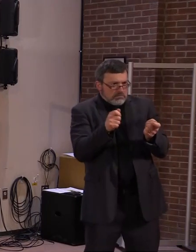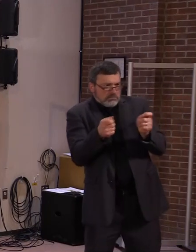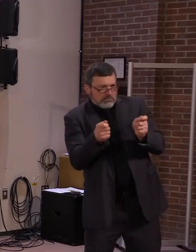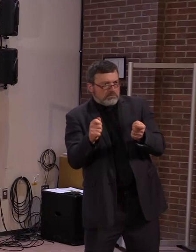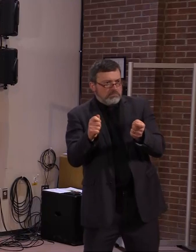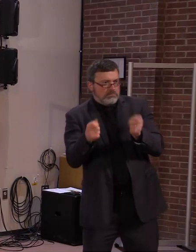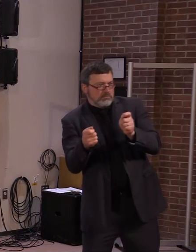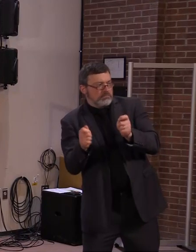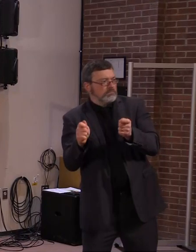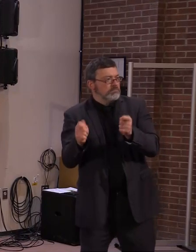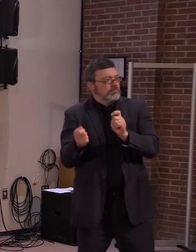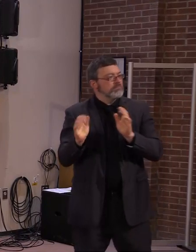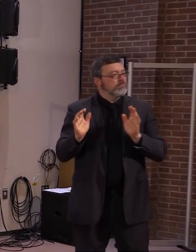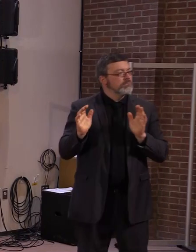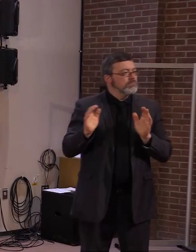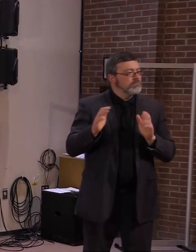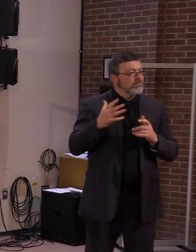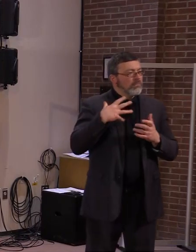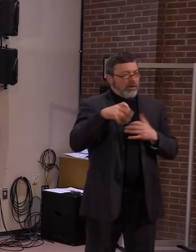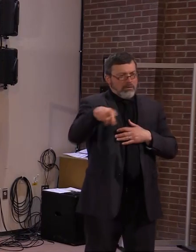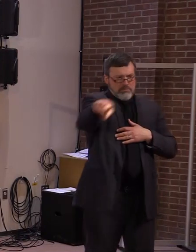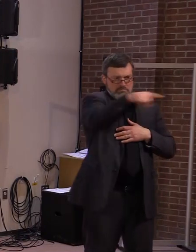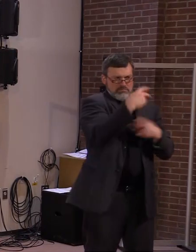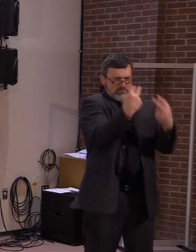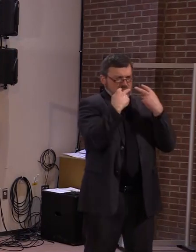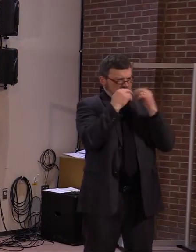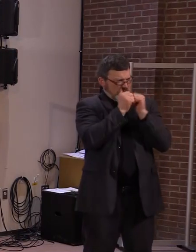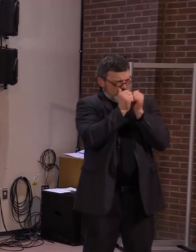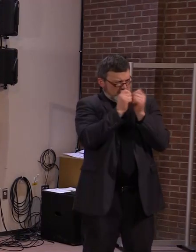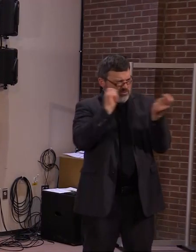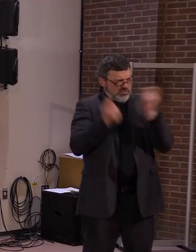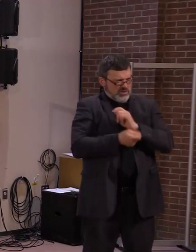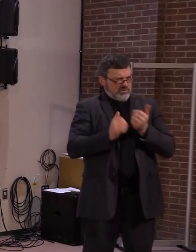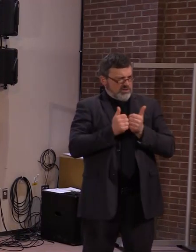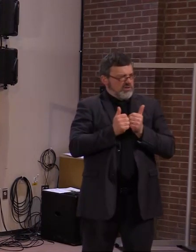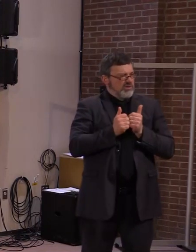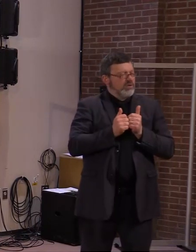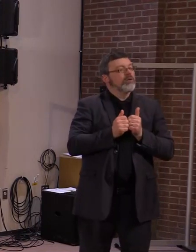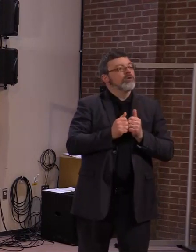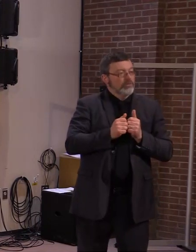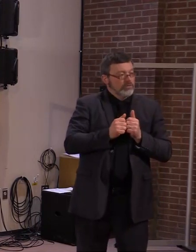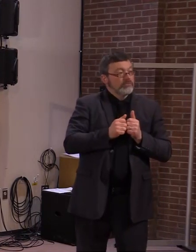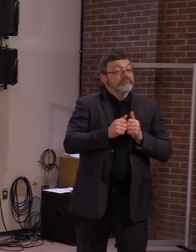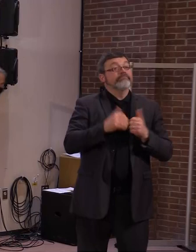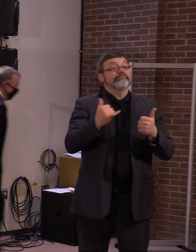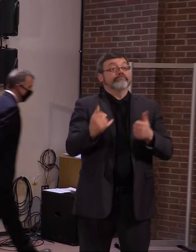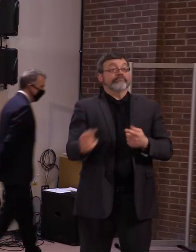Vermonters to understand how it is evolving. In terms of booster doses, approximately